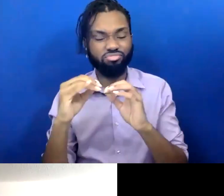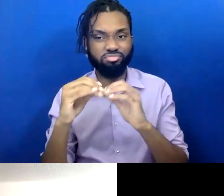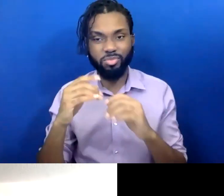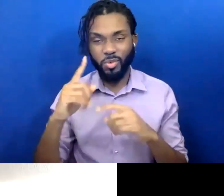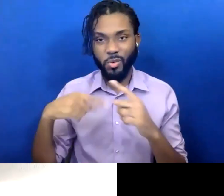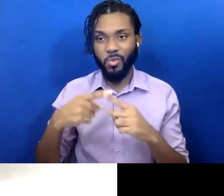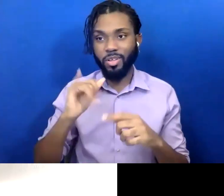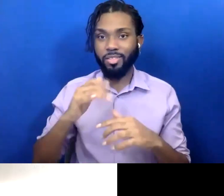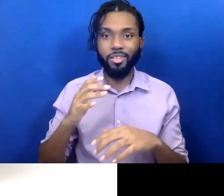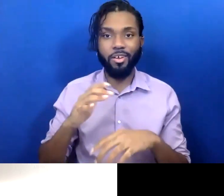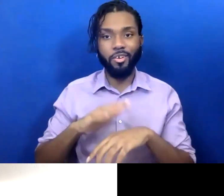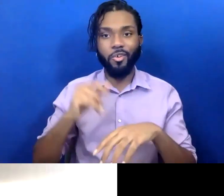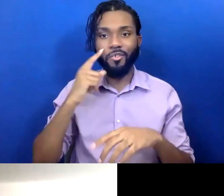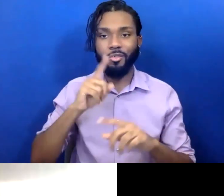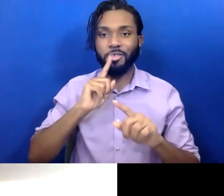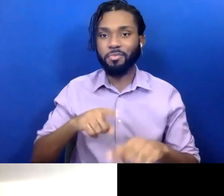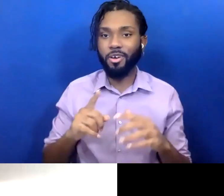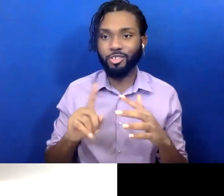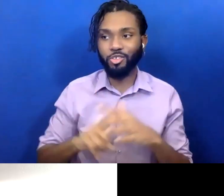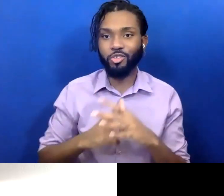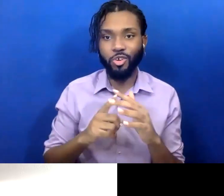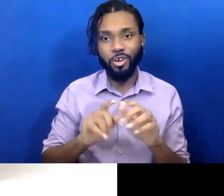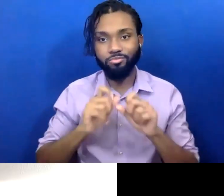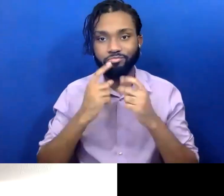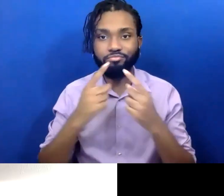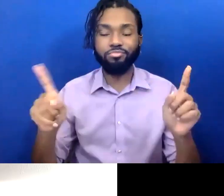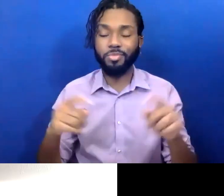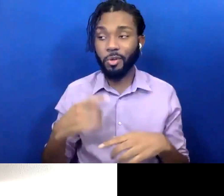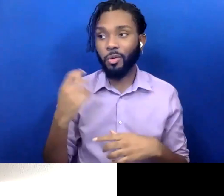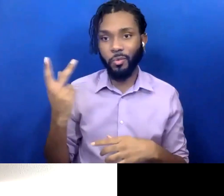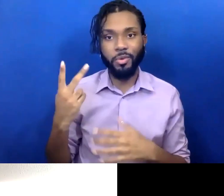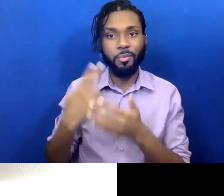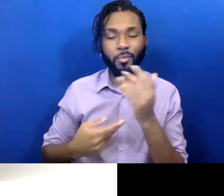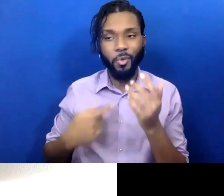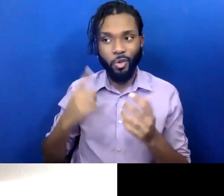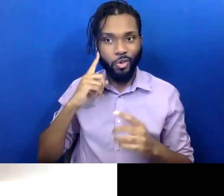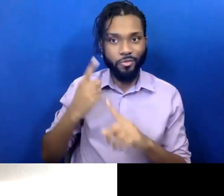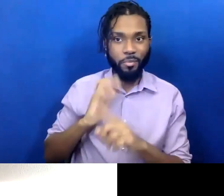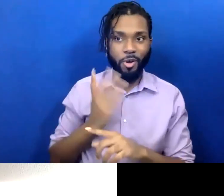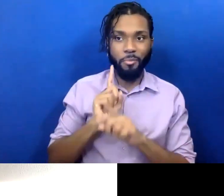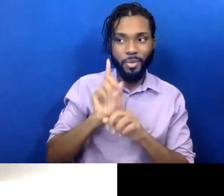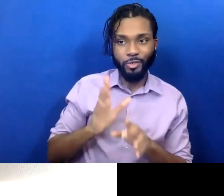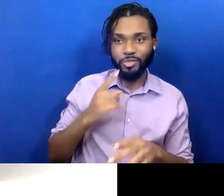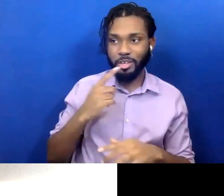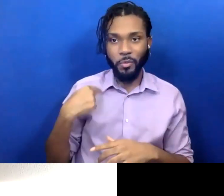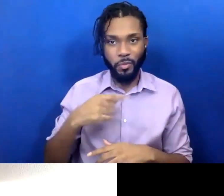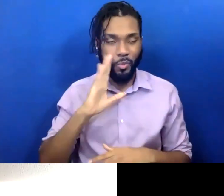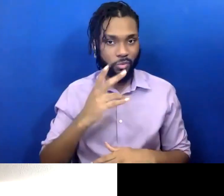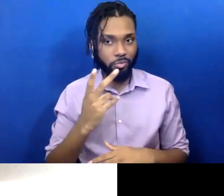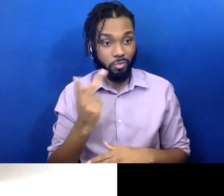responses emerged. So we had both kind of heard from our mentors that we would do great in collaboration, which was a very